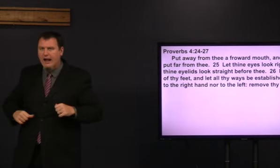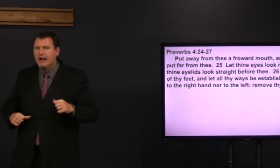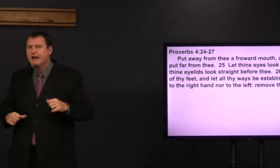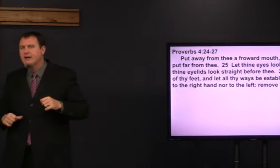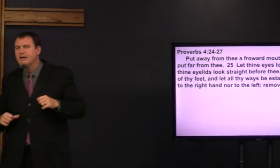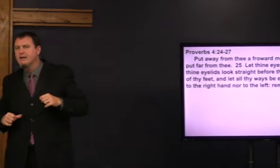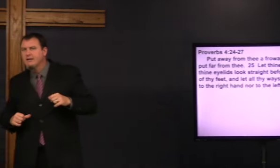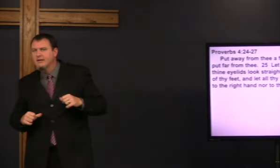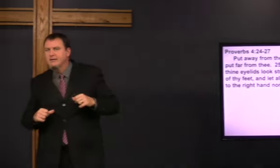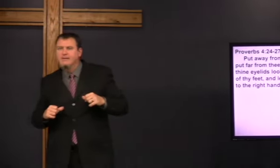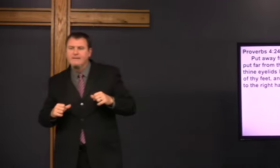proud.